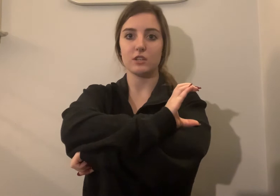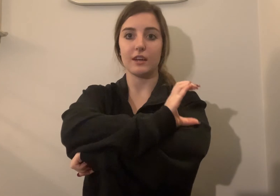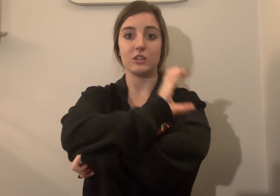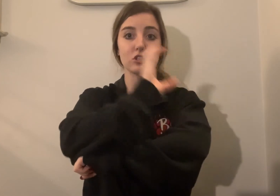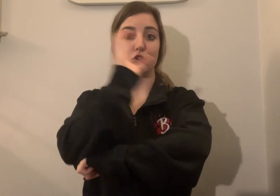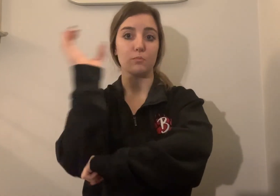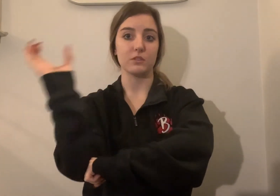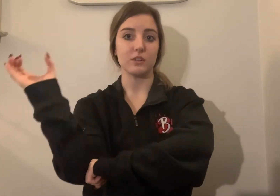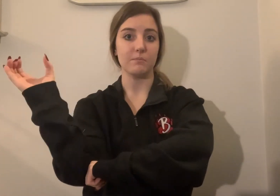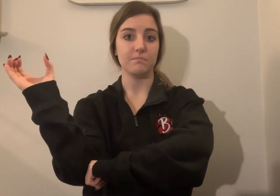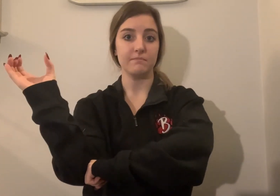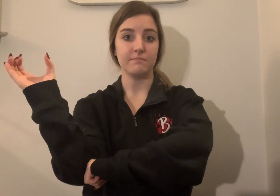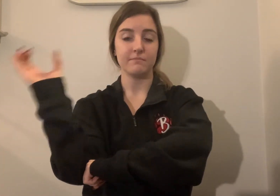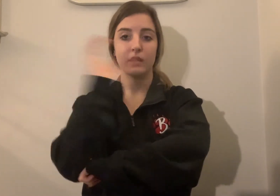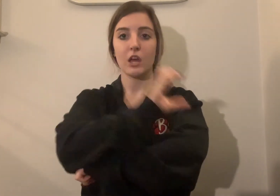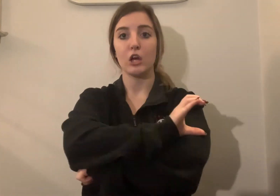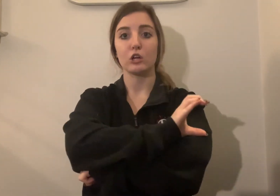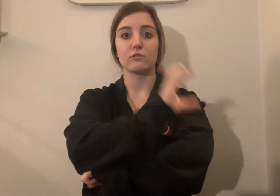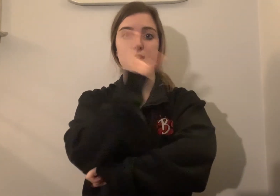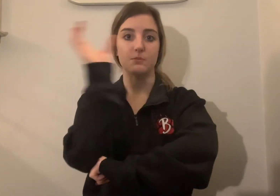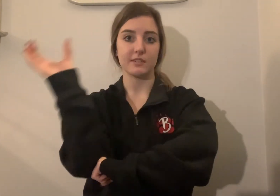just opens up. Christmas.